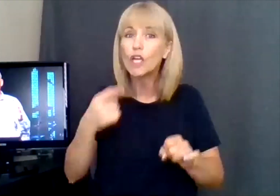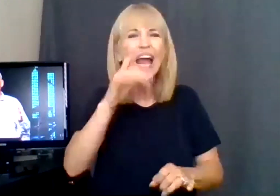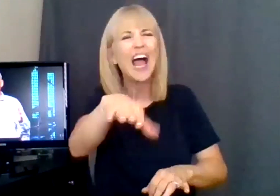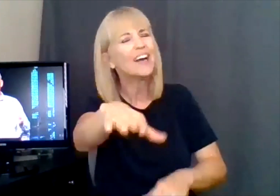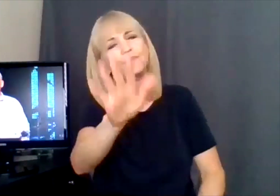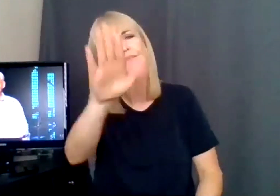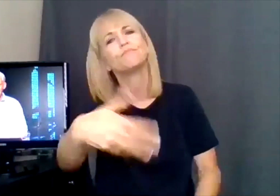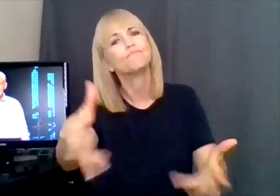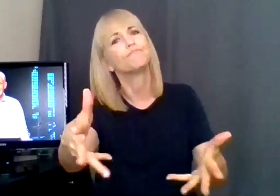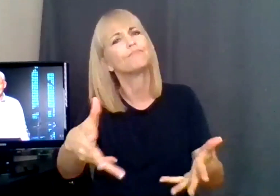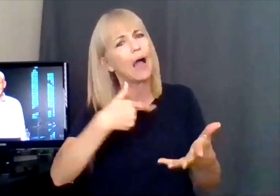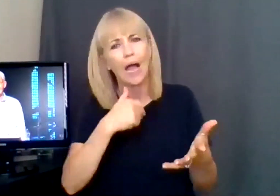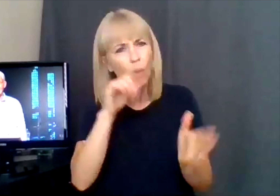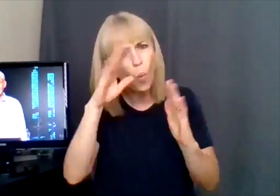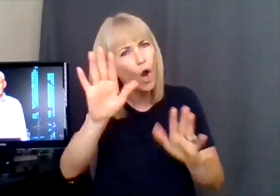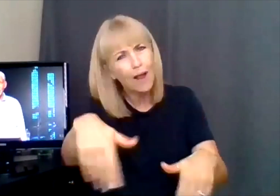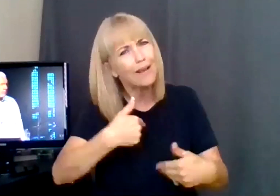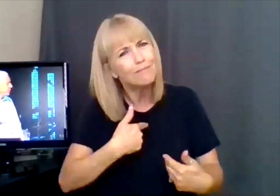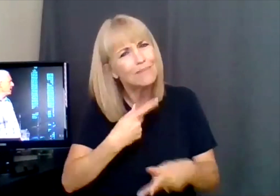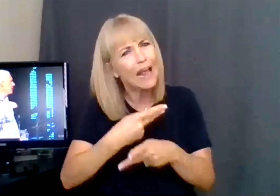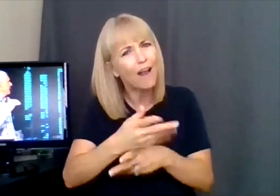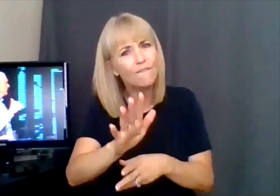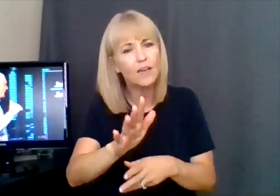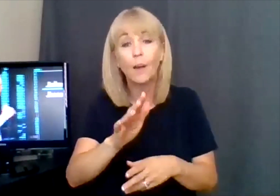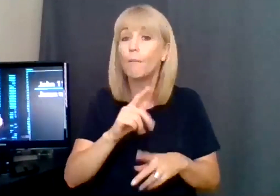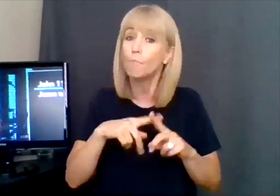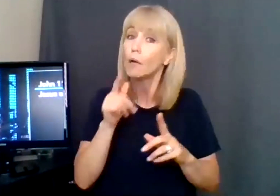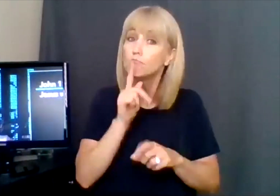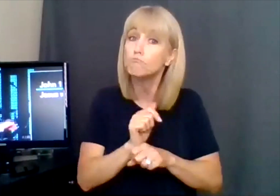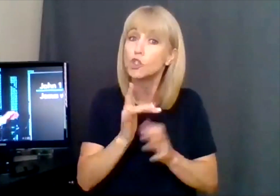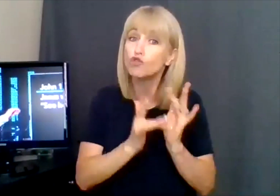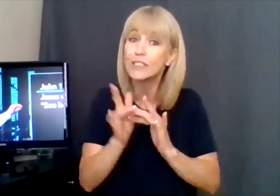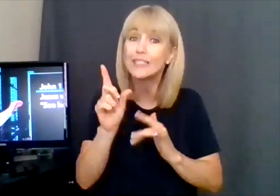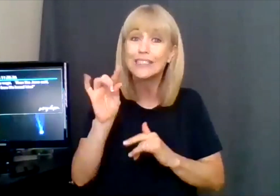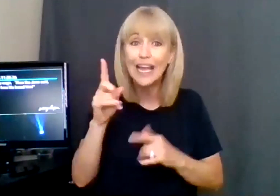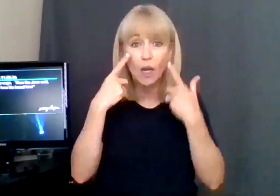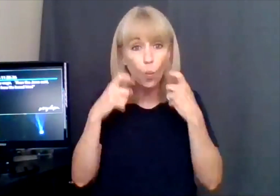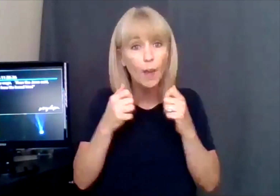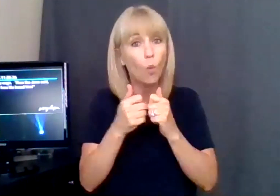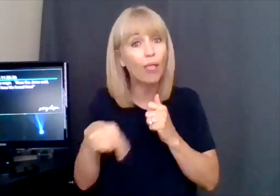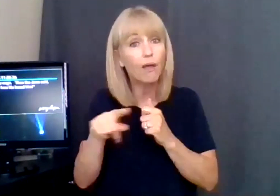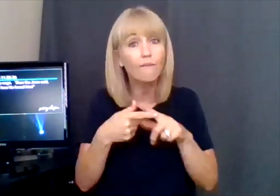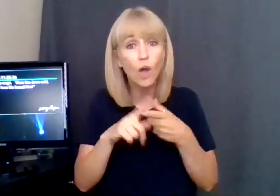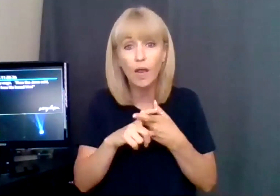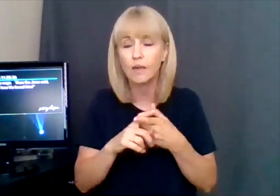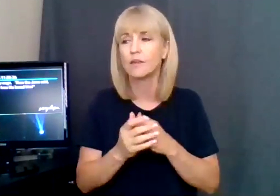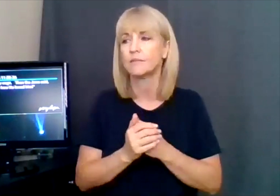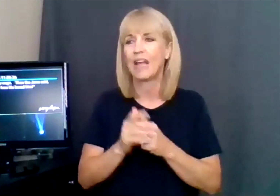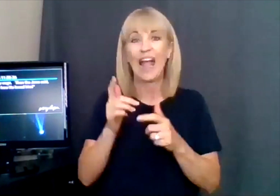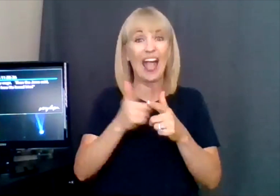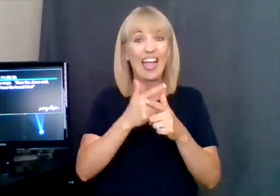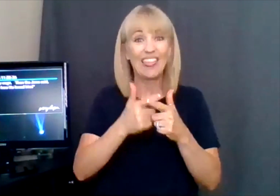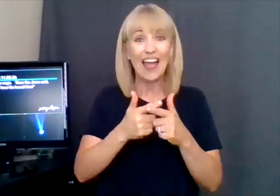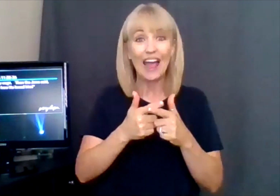this. But he did something else. He wept with the people. The next verse, verse 36, it says, then the Jews said,